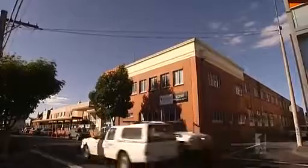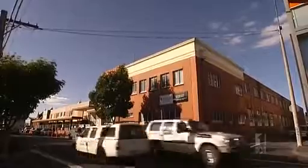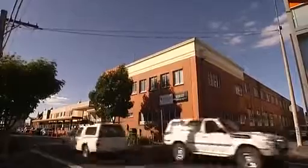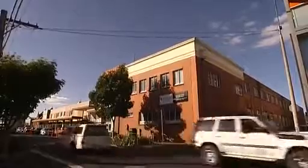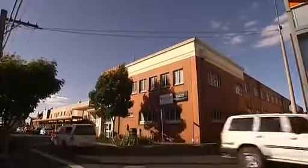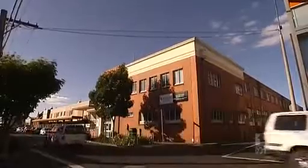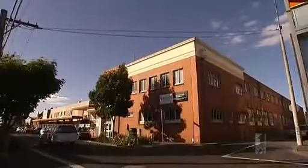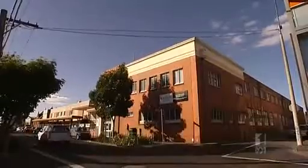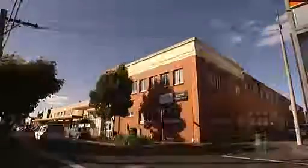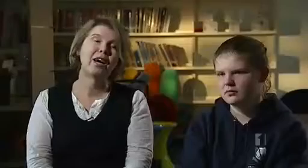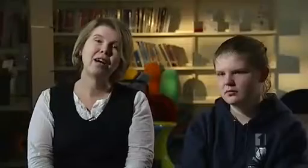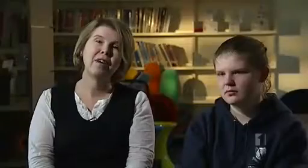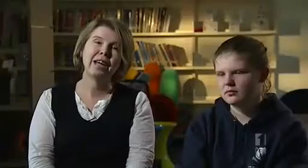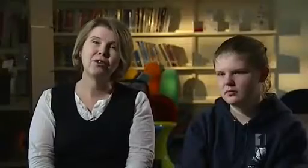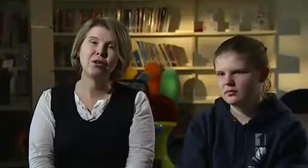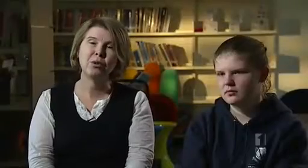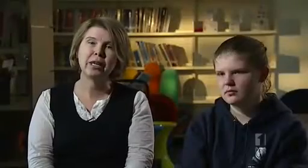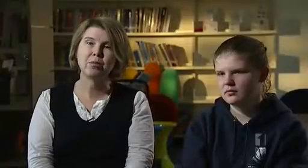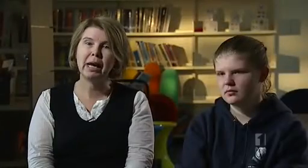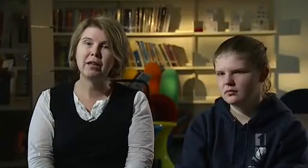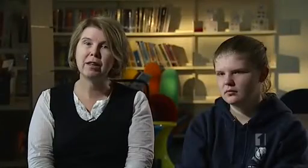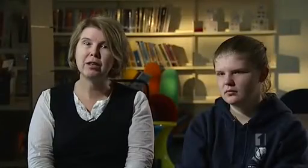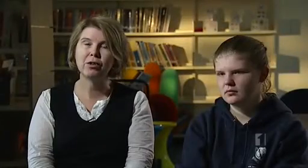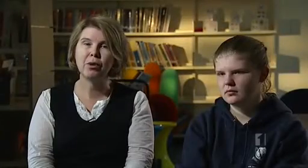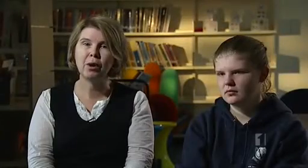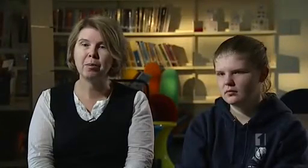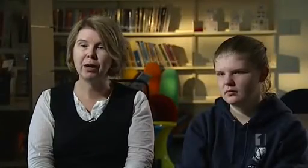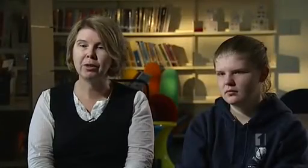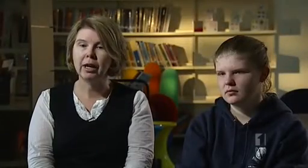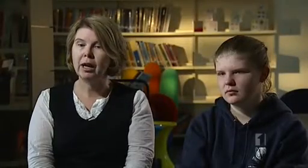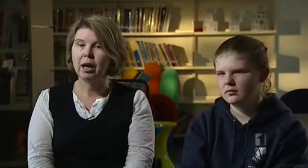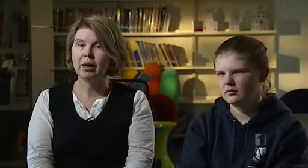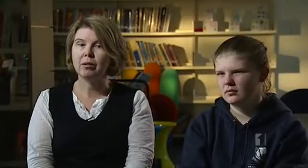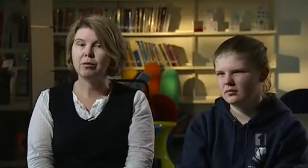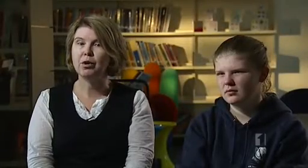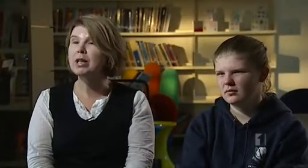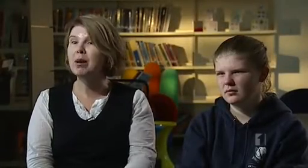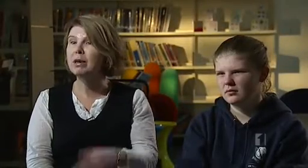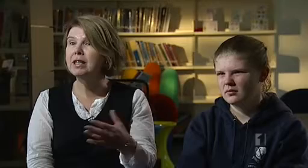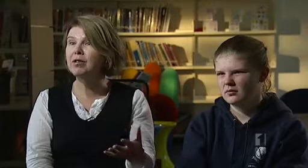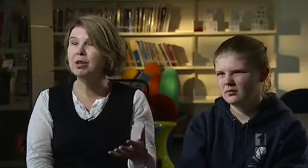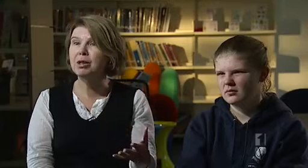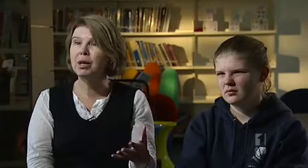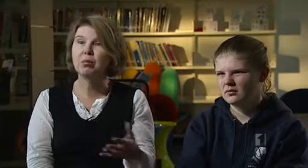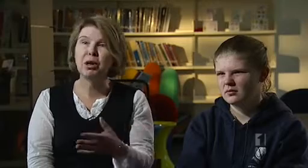Kangan Institute. I've had to explain things to her about, for example, the difference between murder